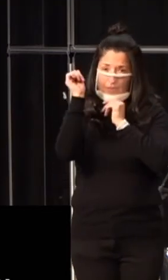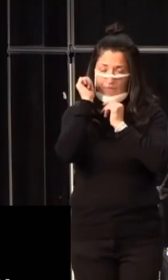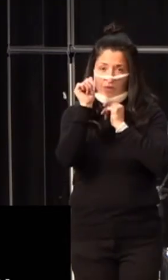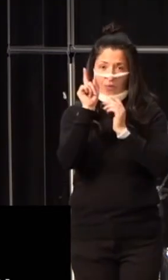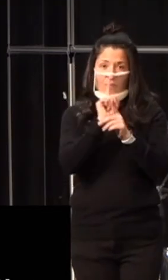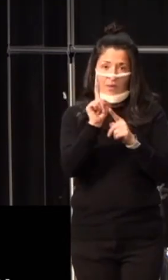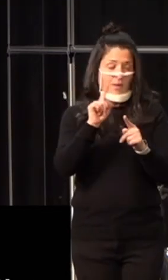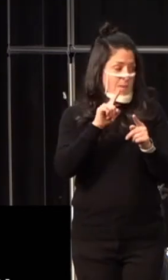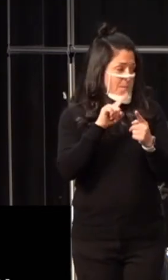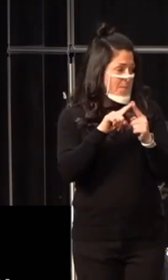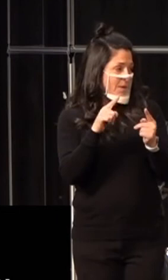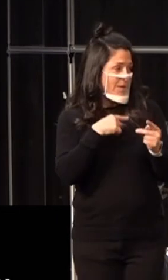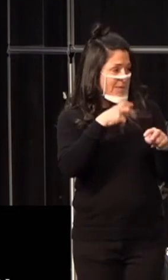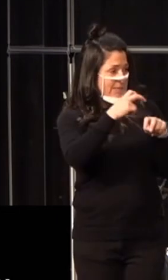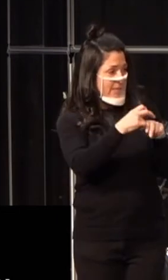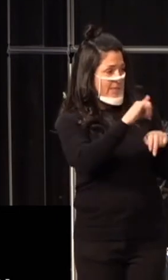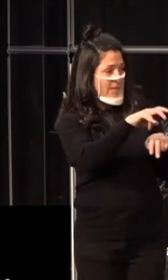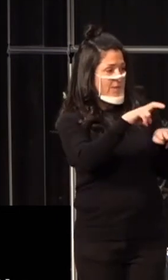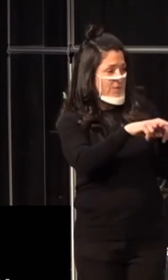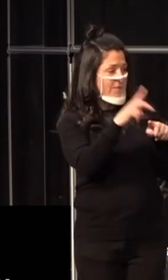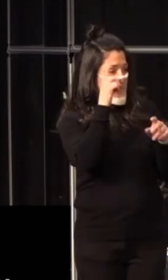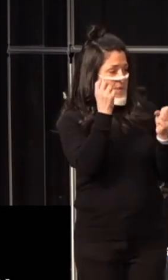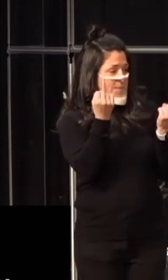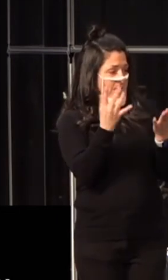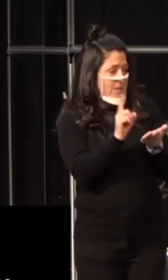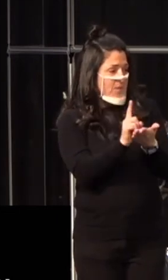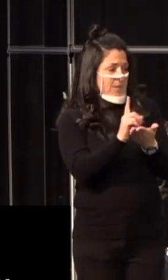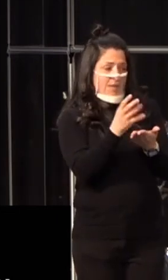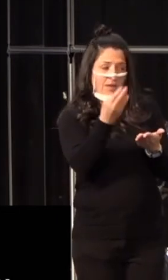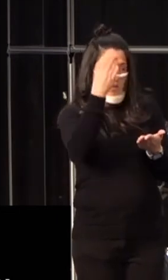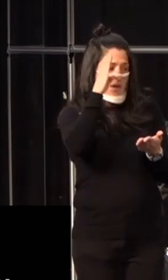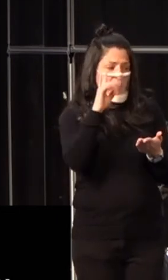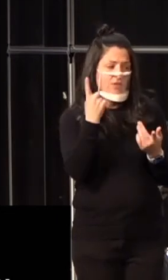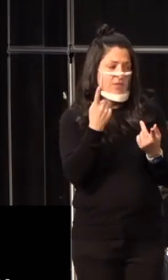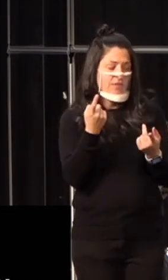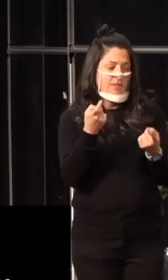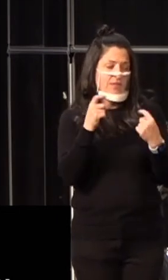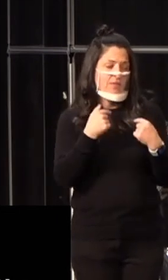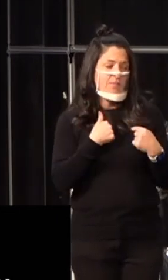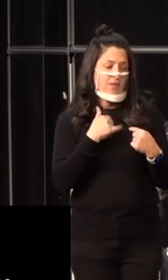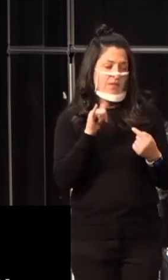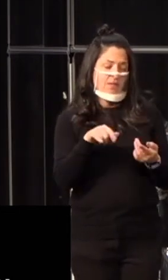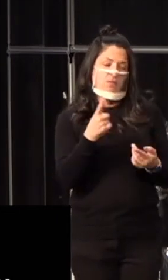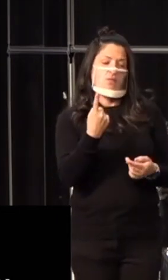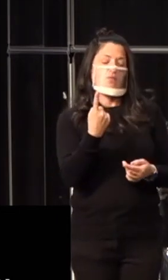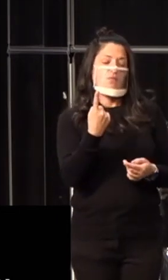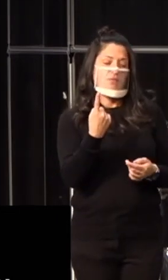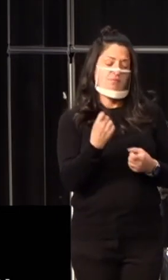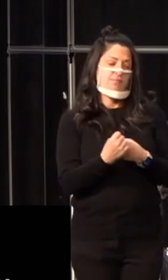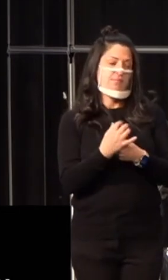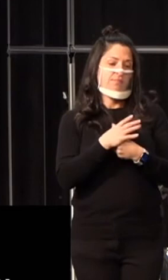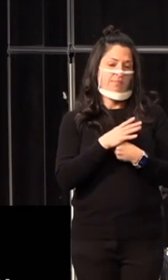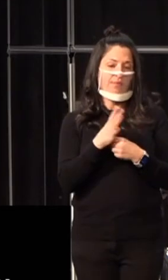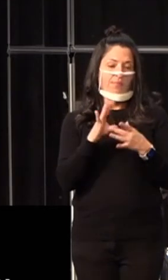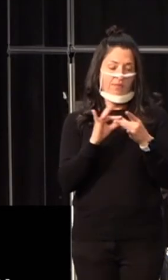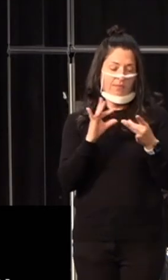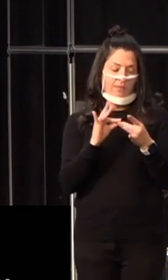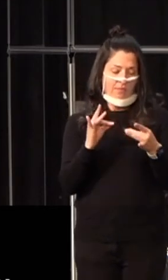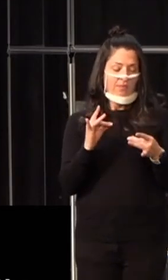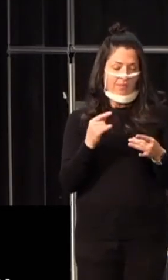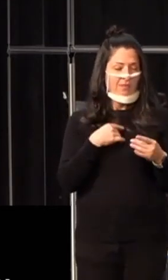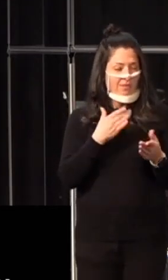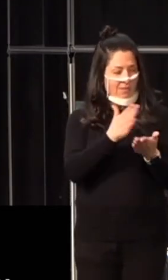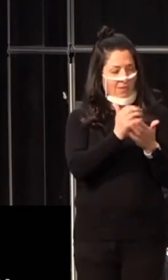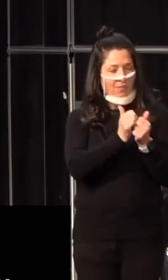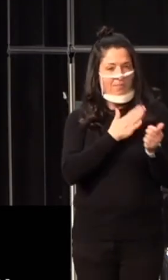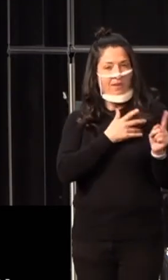weeks, and God has really just brought this verse to light, and I was able to share it with a buddy this week who called me, and